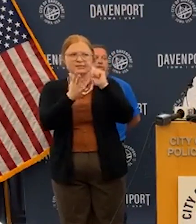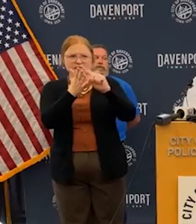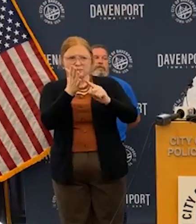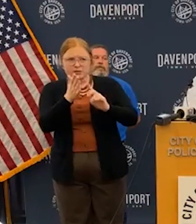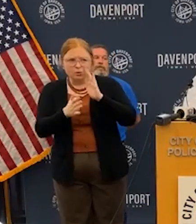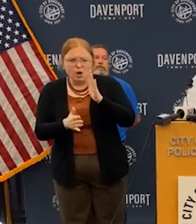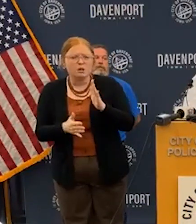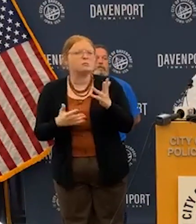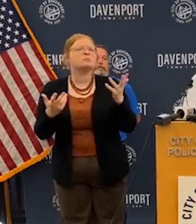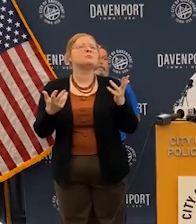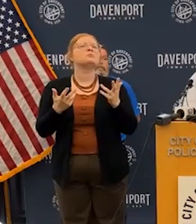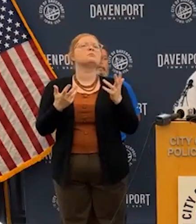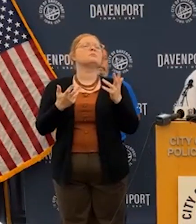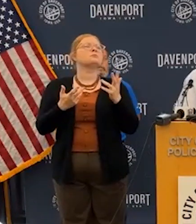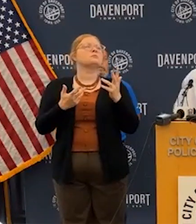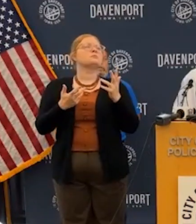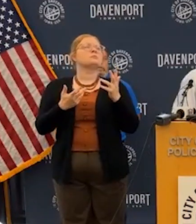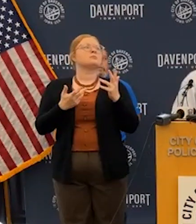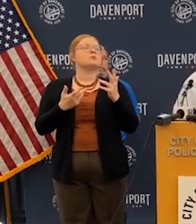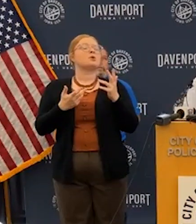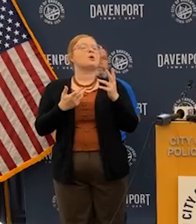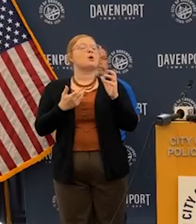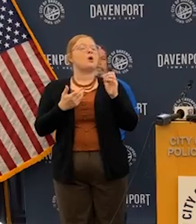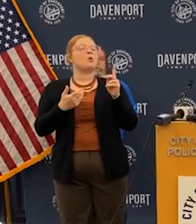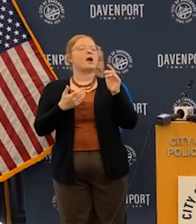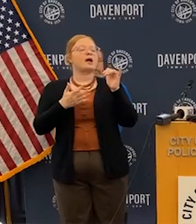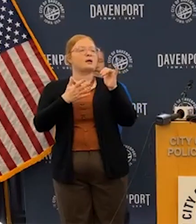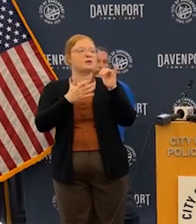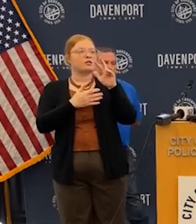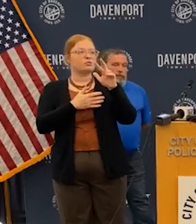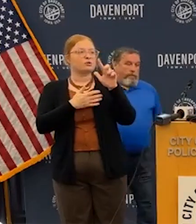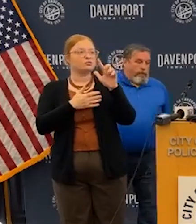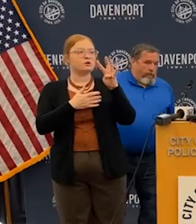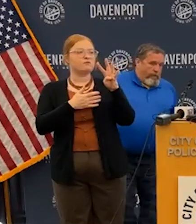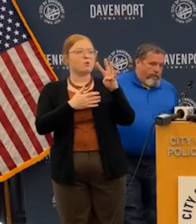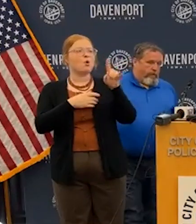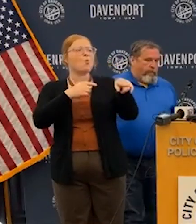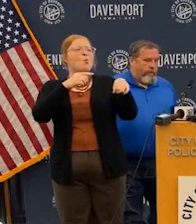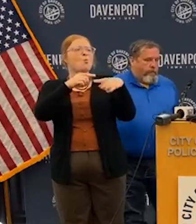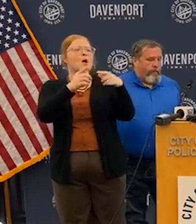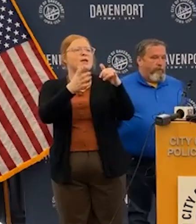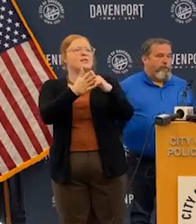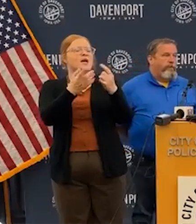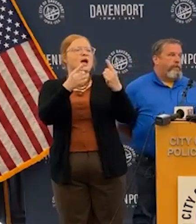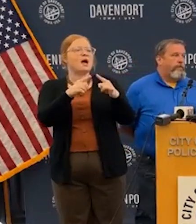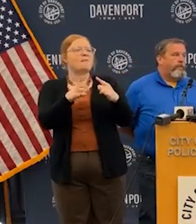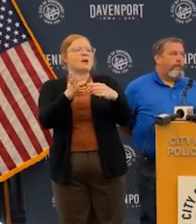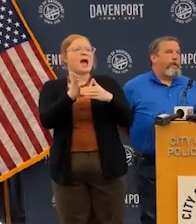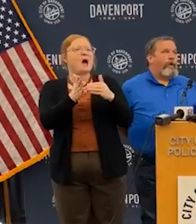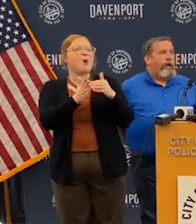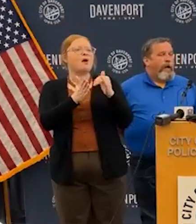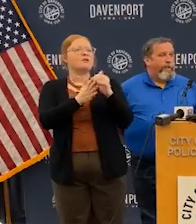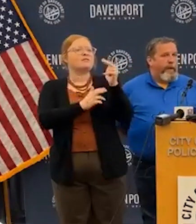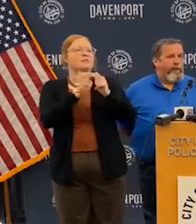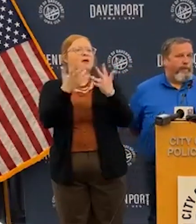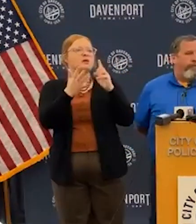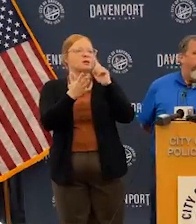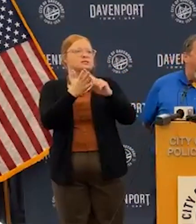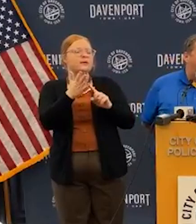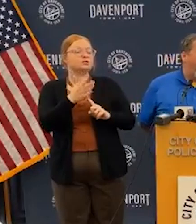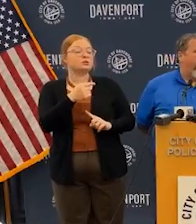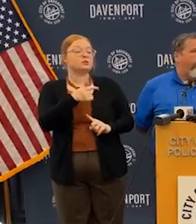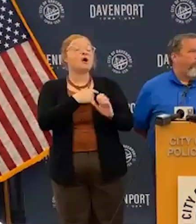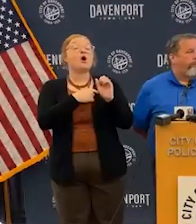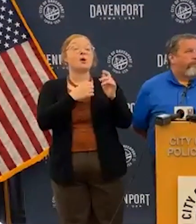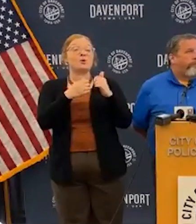schedule? Yes. How often was this building actually inspected? Yeah. So on the annual cycle, I'd have to look